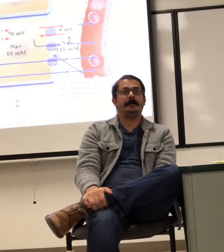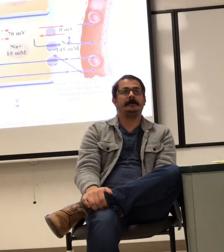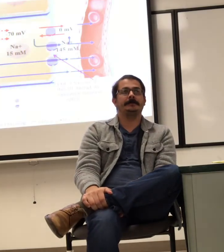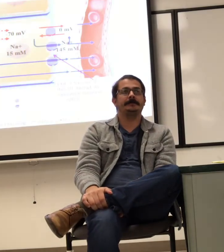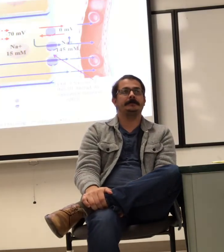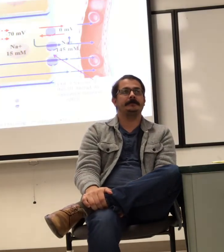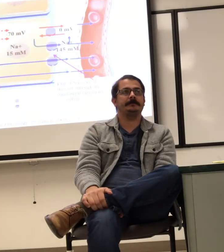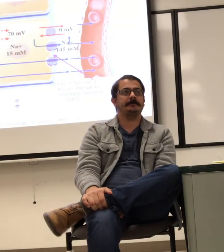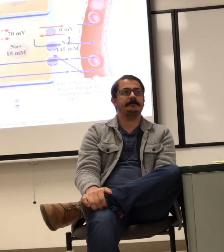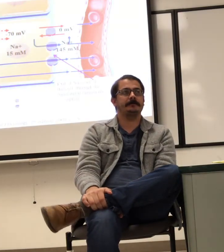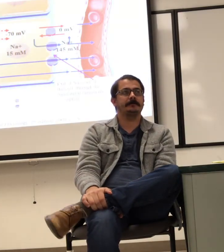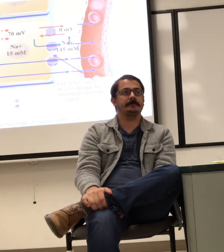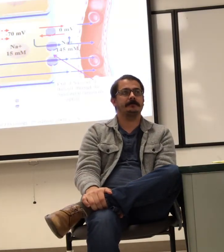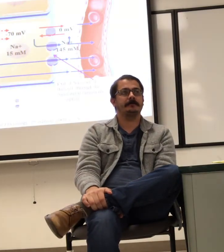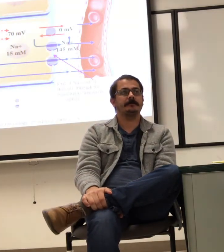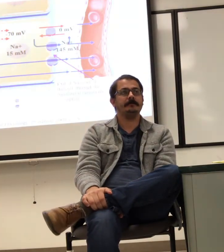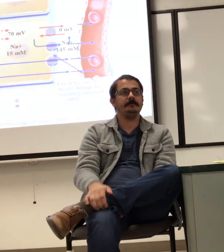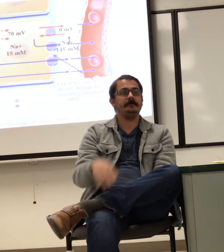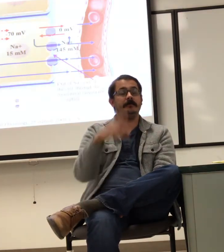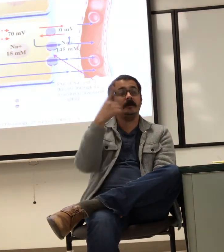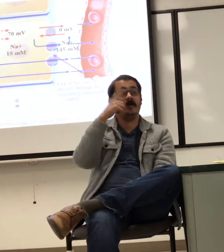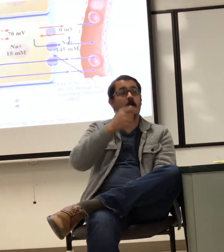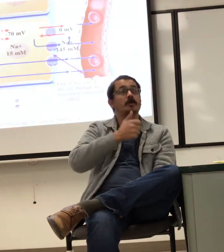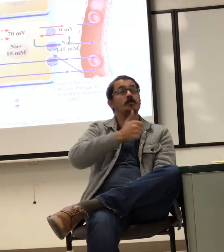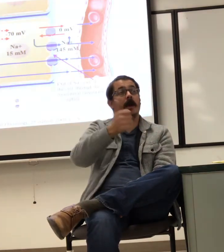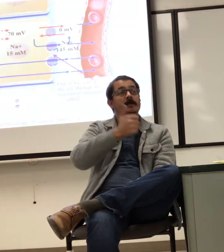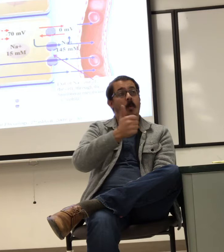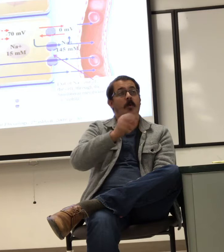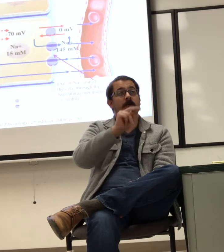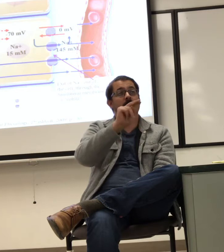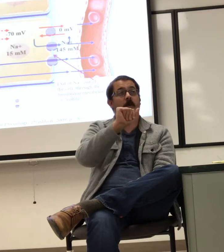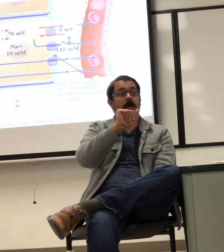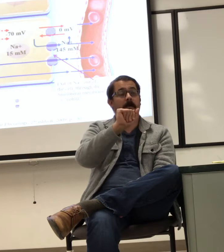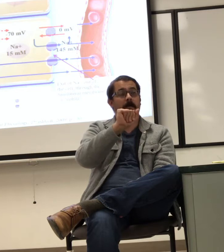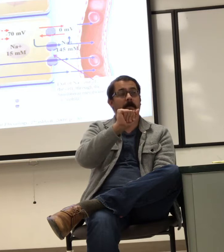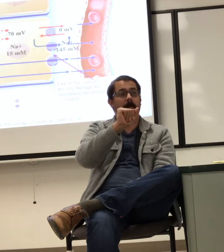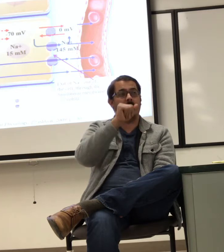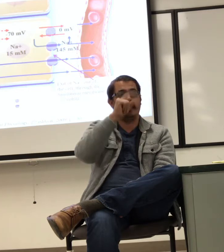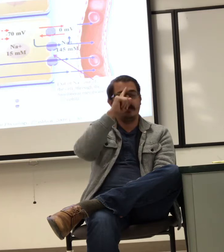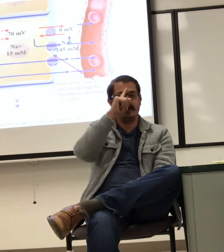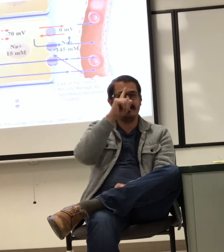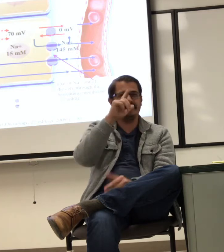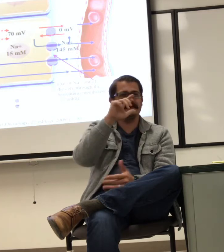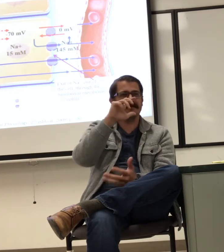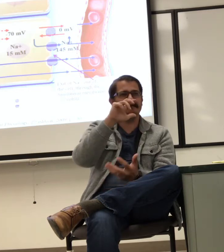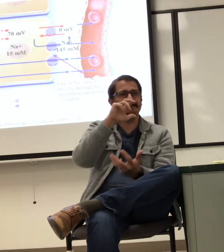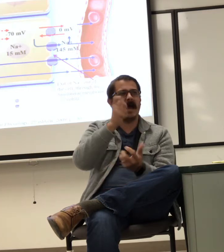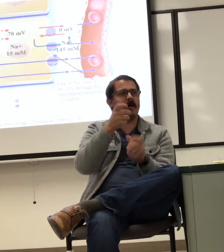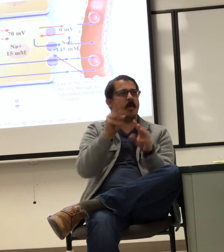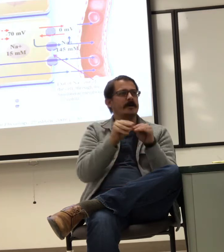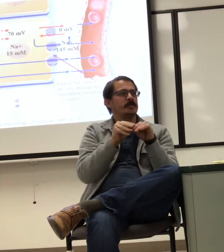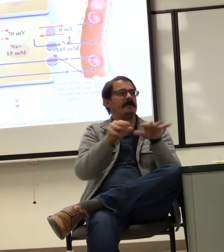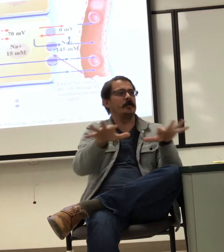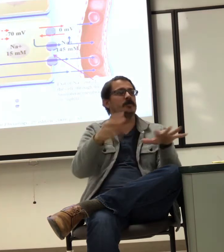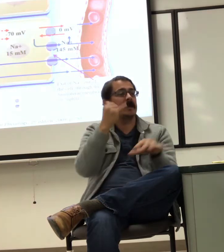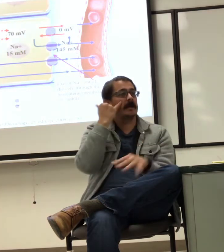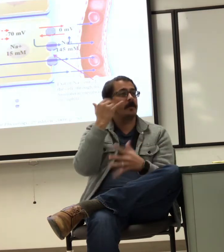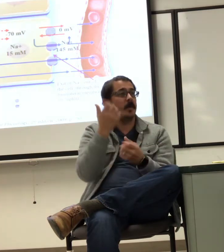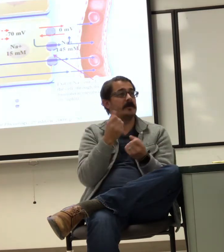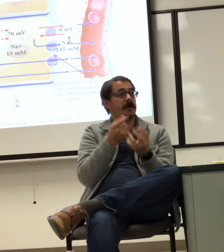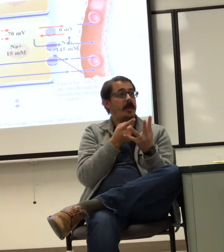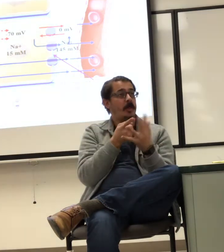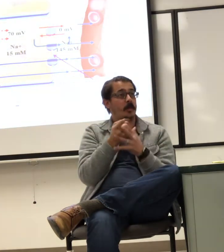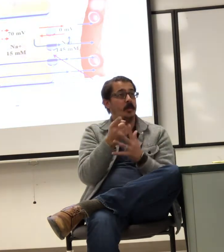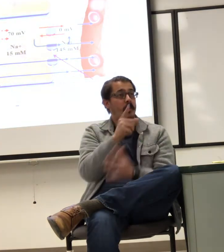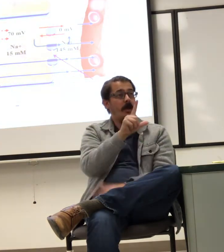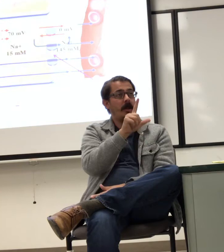So in terms of transport of sodium, think of how it wants to diffuse. If it wants to make it through the